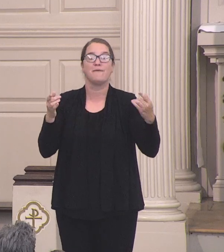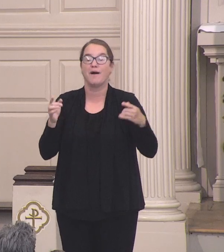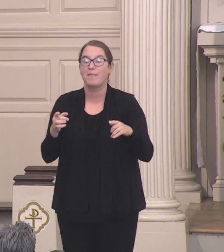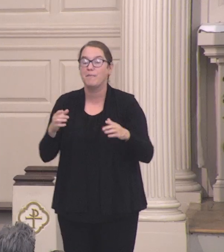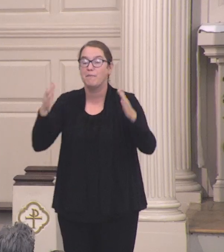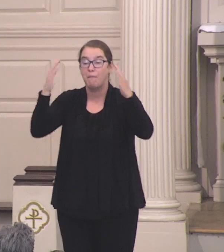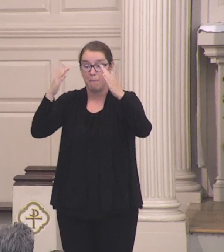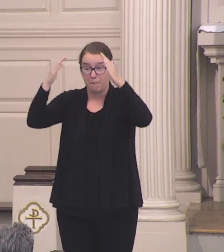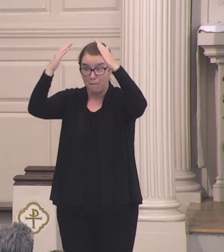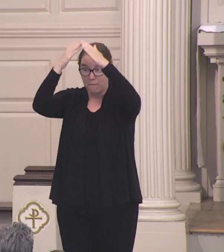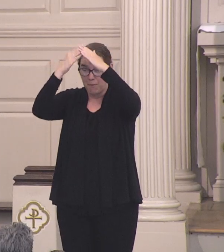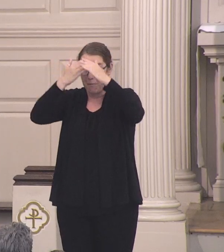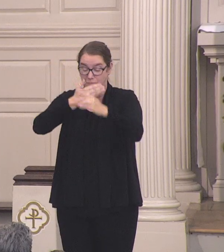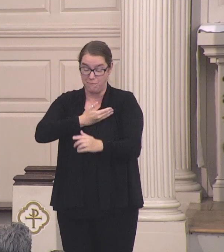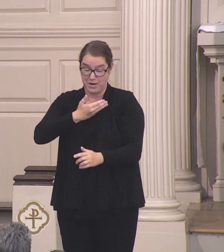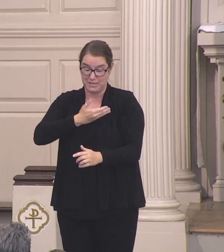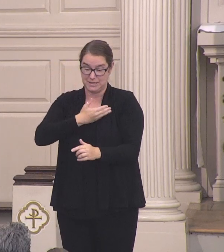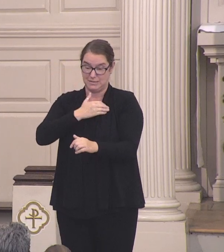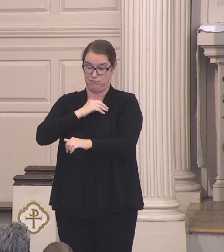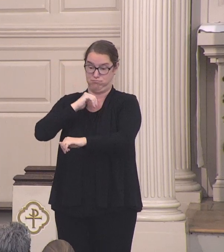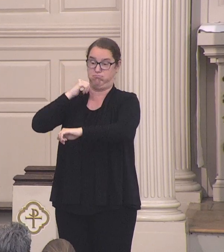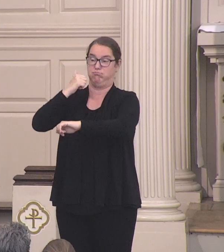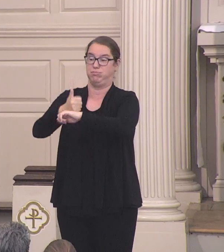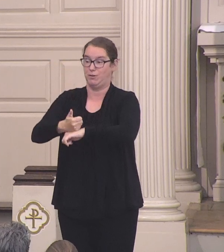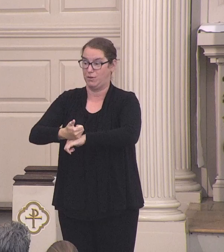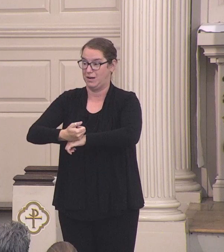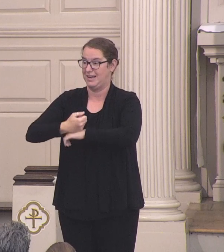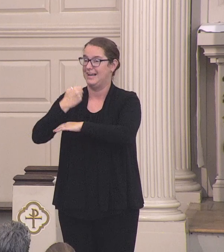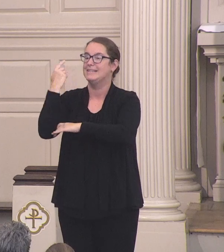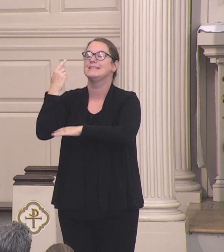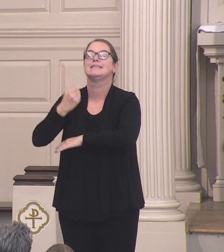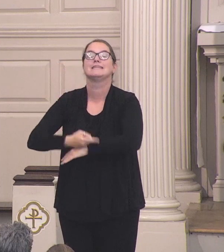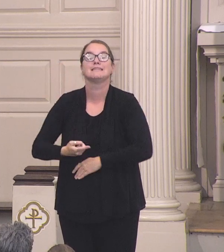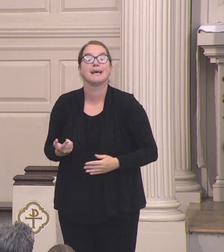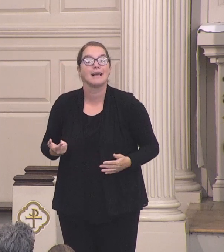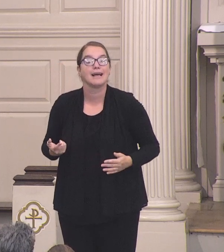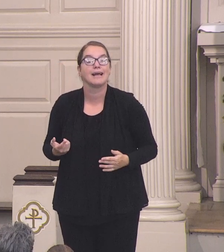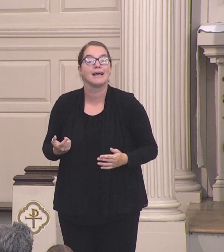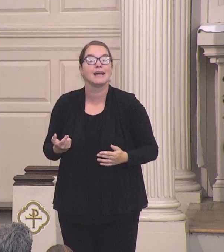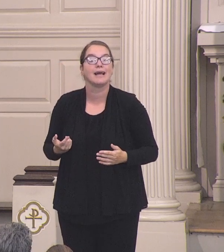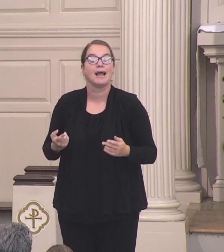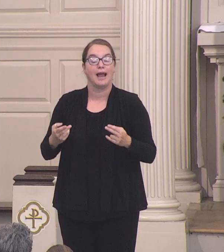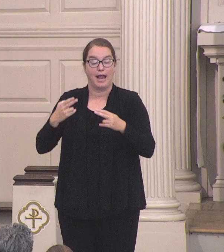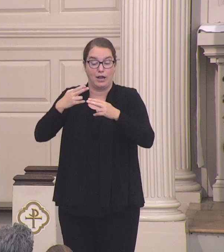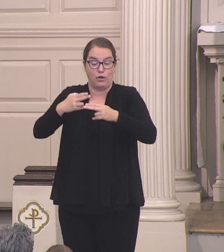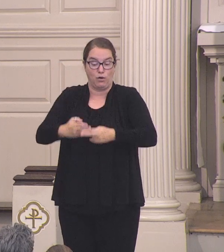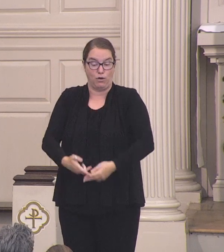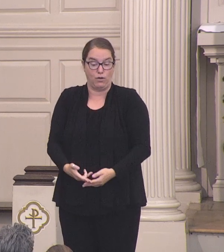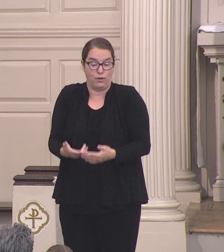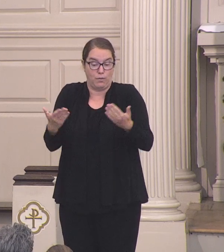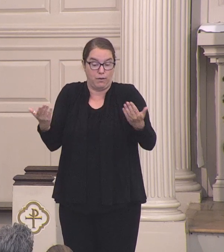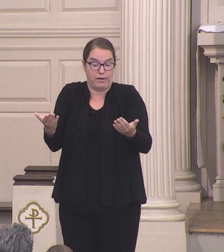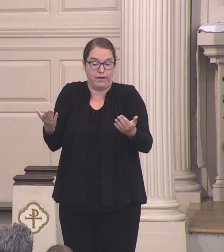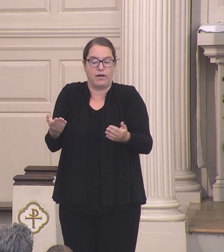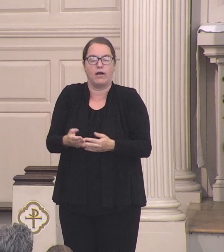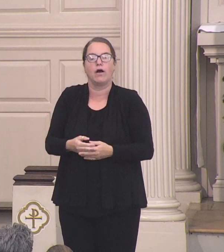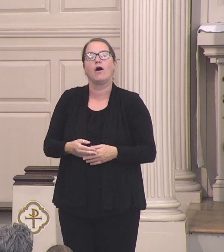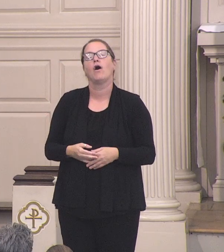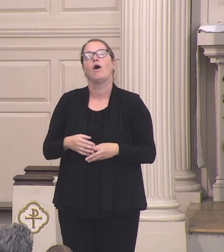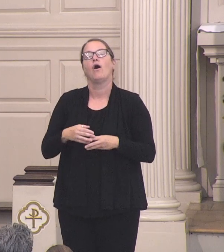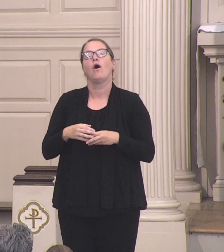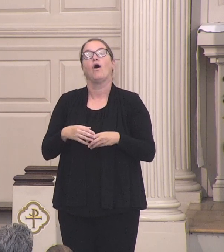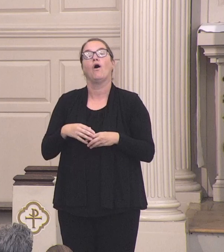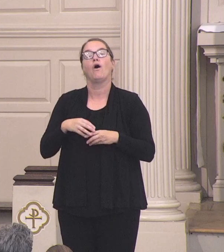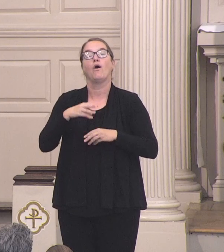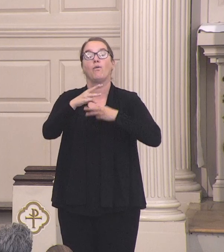Francis instituted this day and he called it the World Day for the Elderly